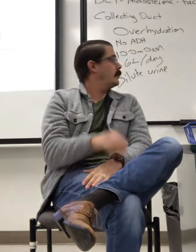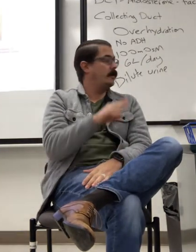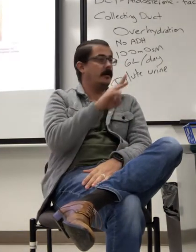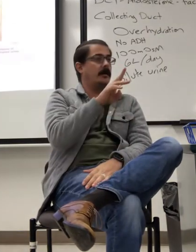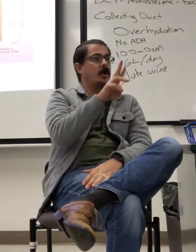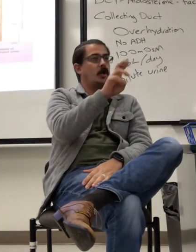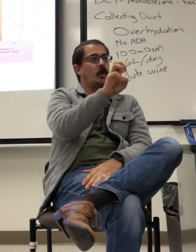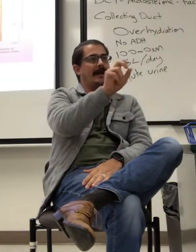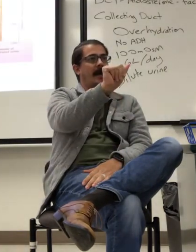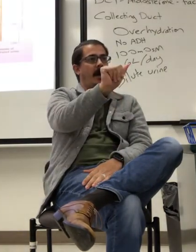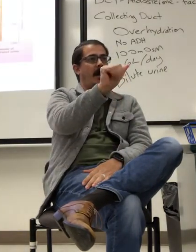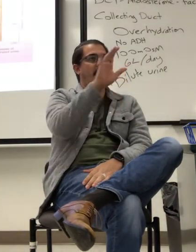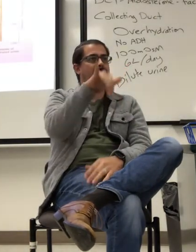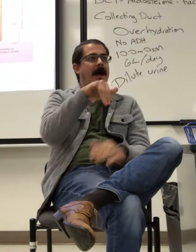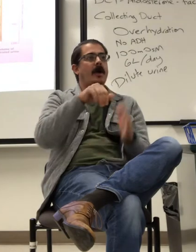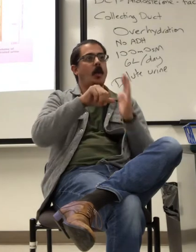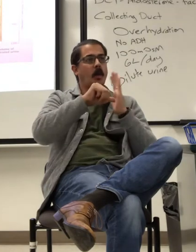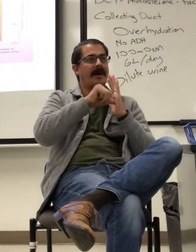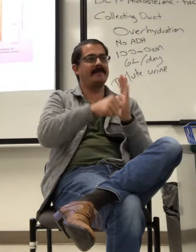reinforces